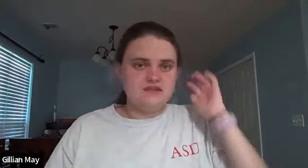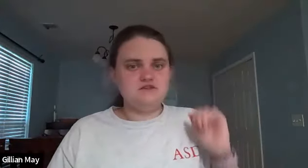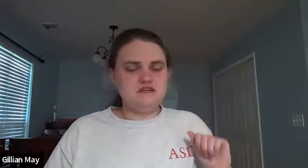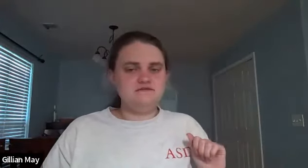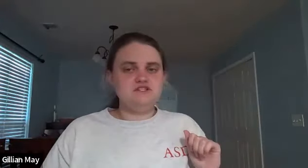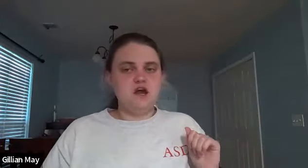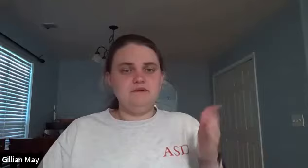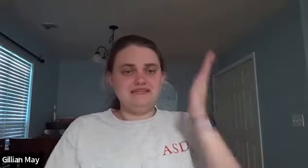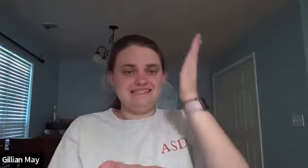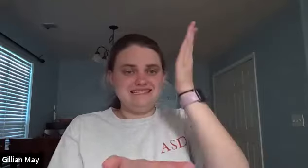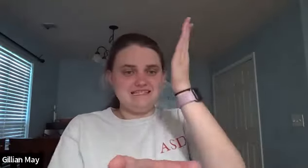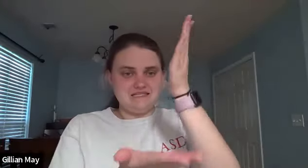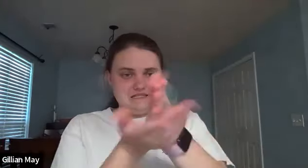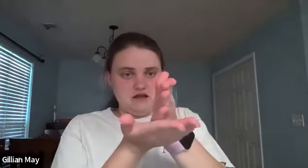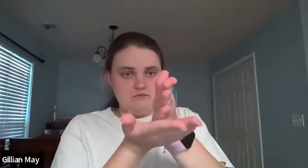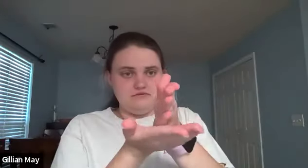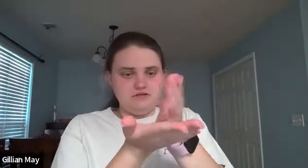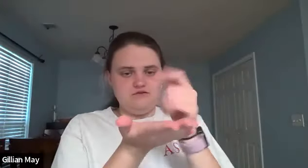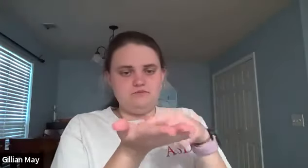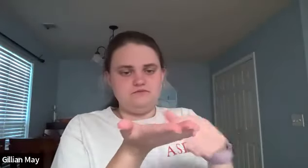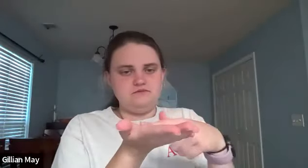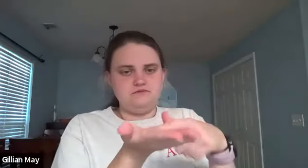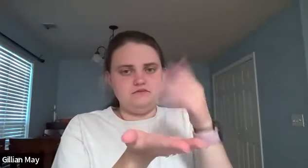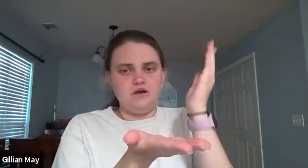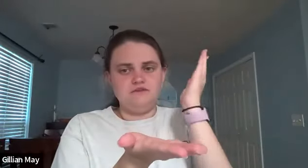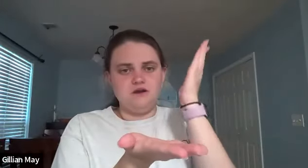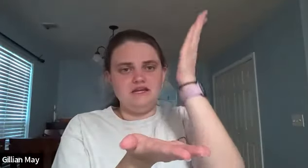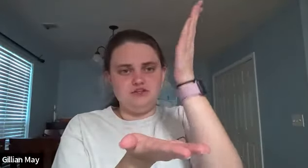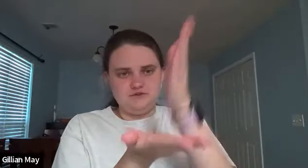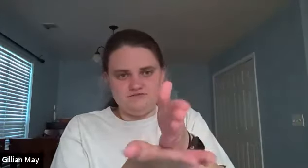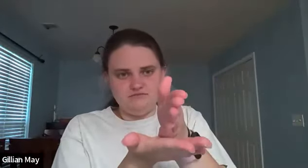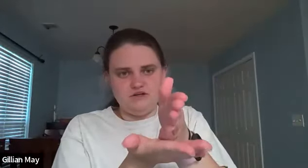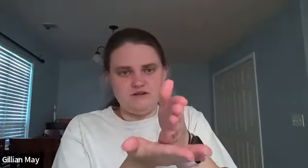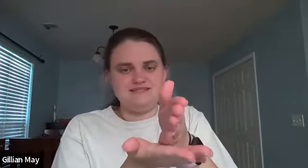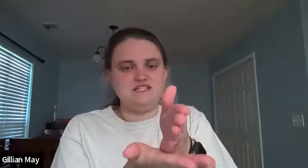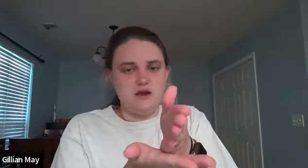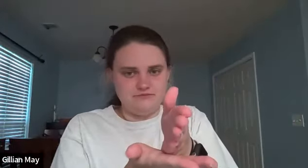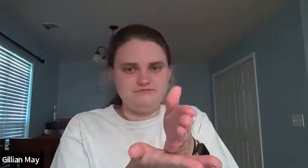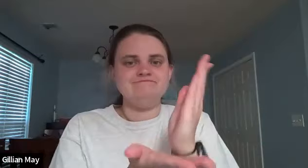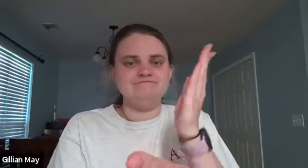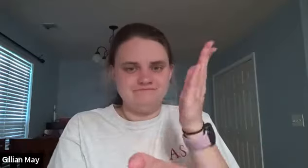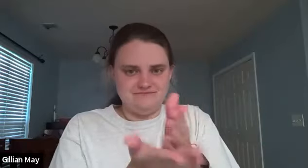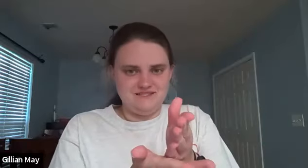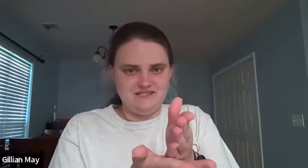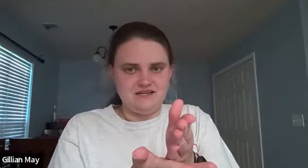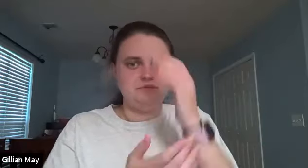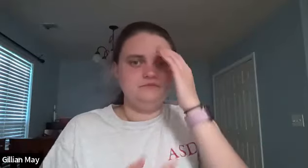so the sign for stop is stop. You have your non-dominant and you just put it in front. Stop. Stop.